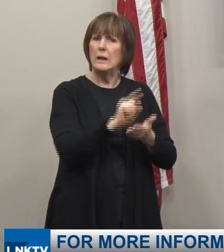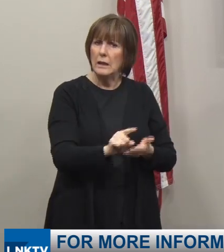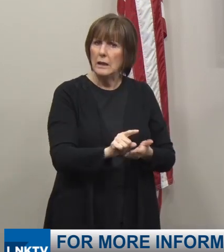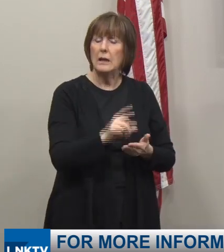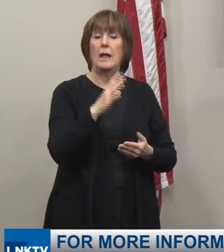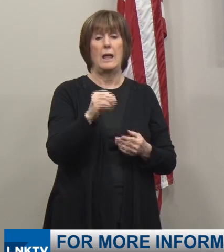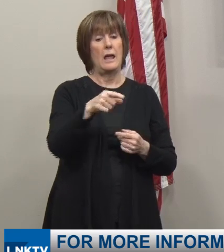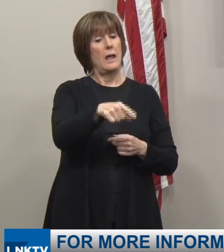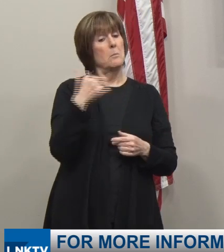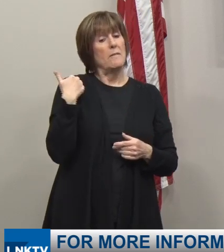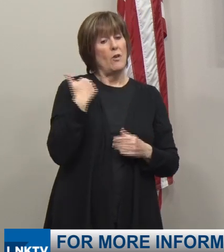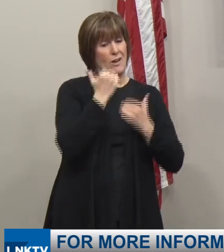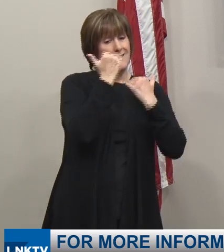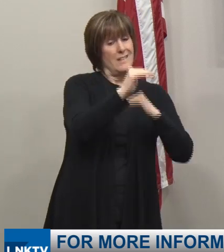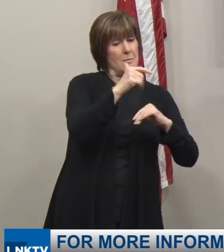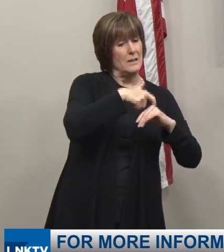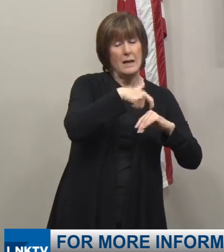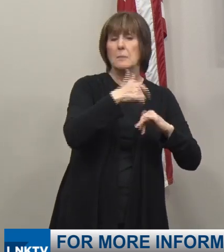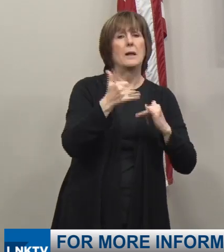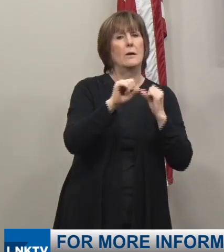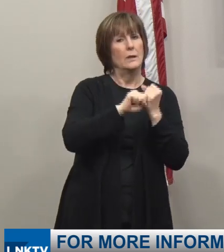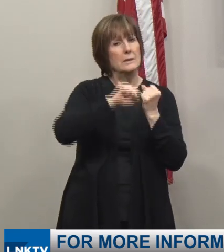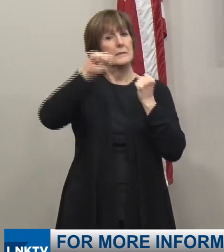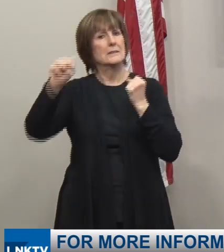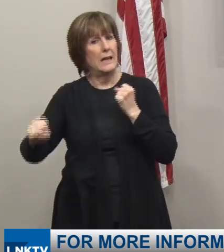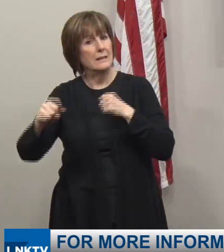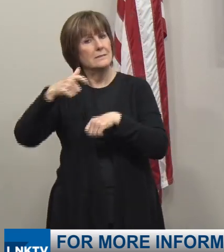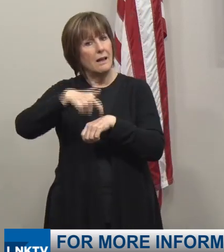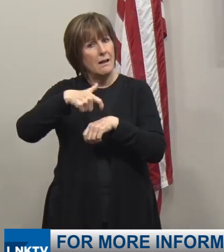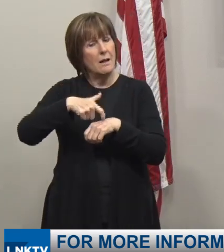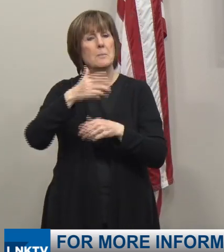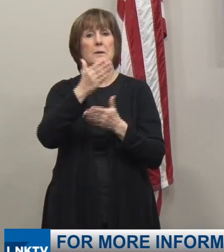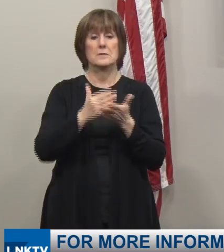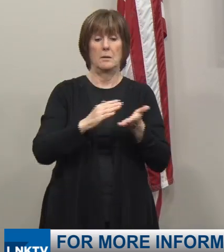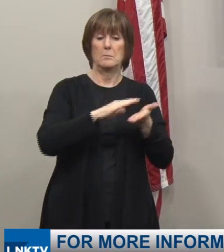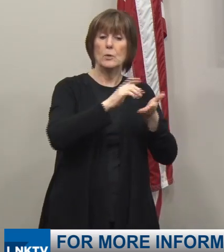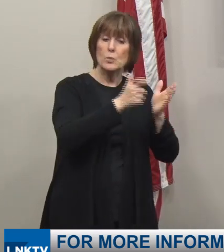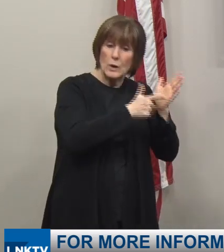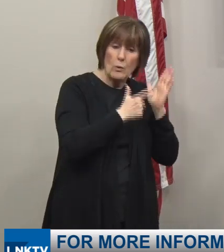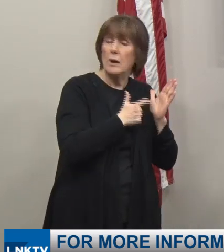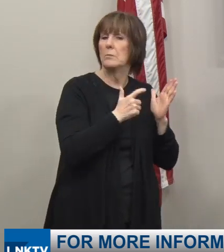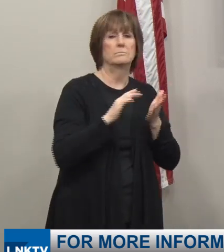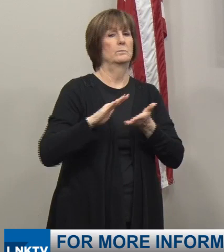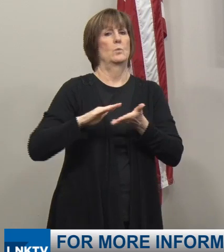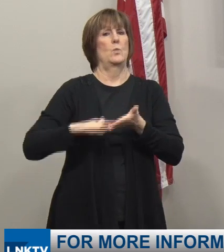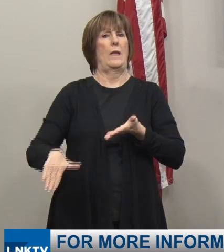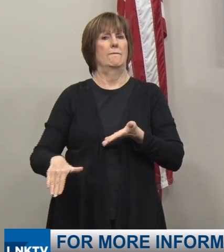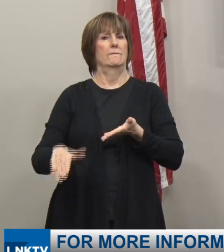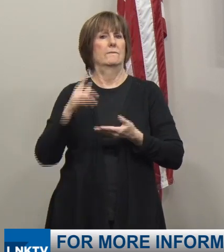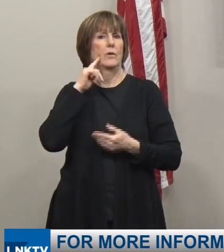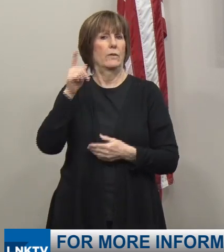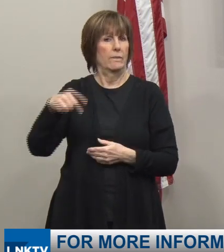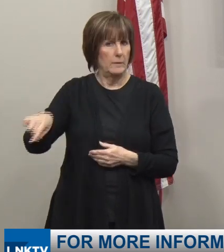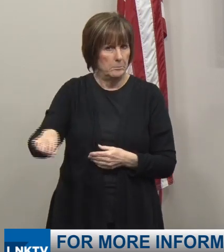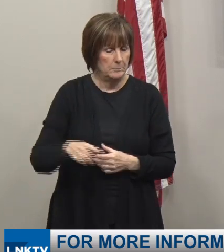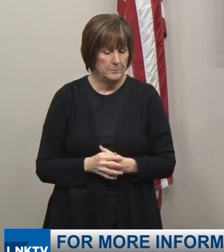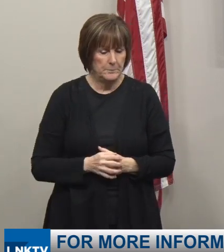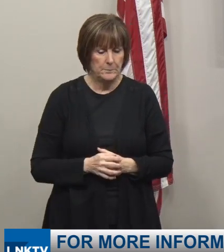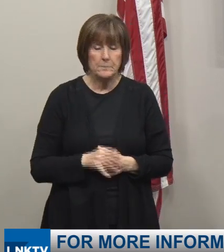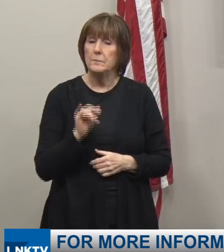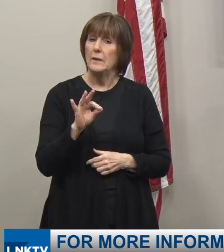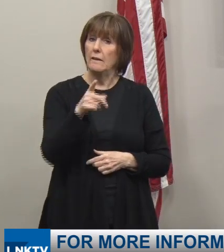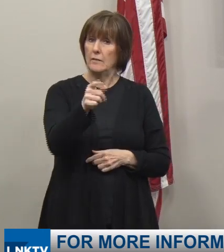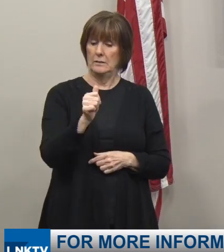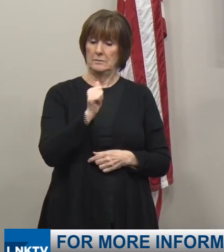of time for receiving unemployment benefits, and waived some requirements for obtaining unemployment benefits. If